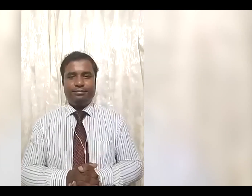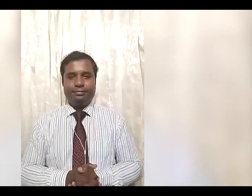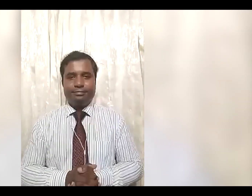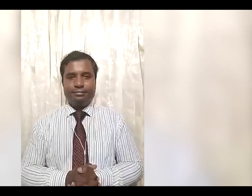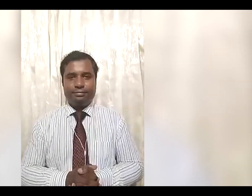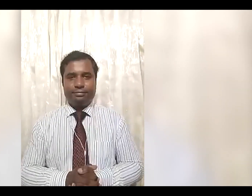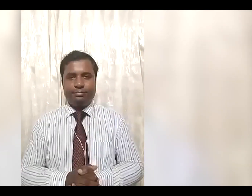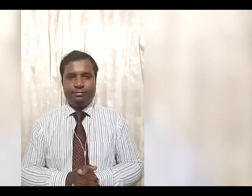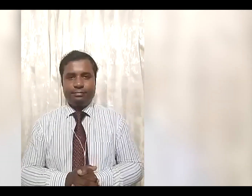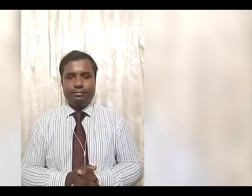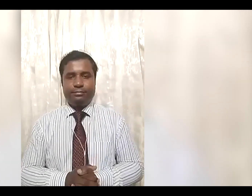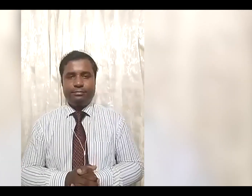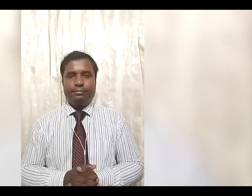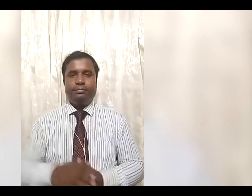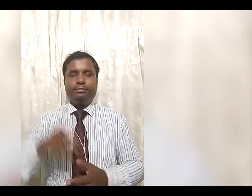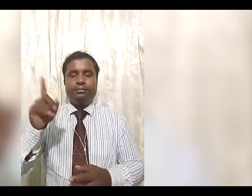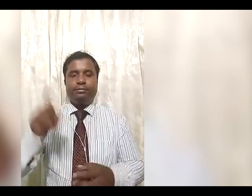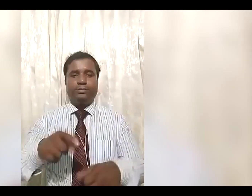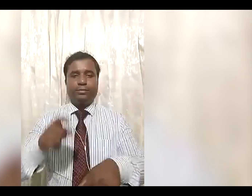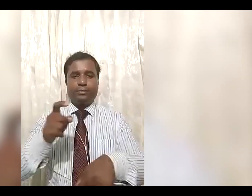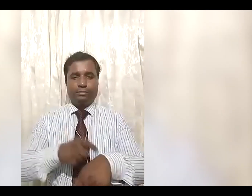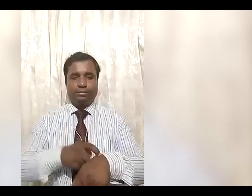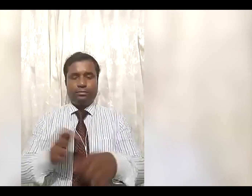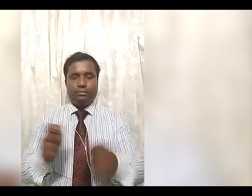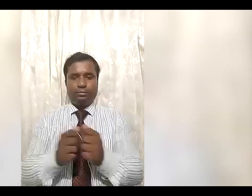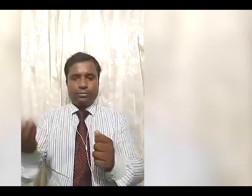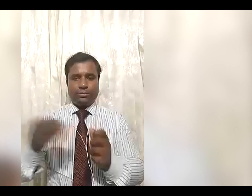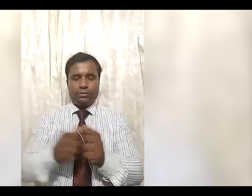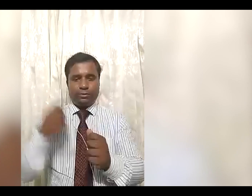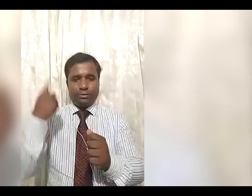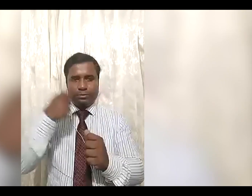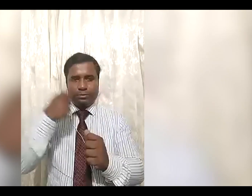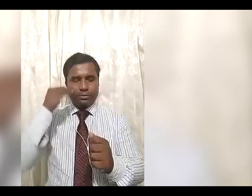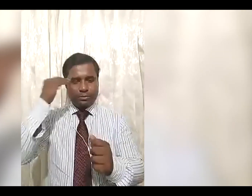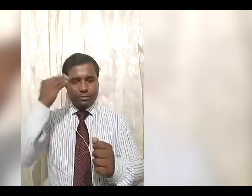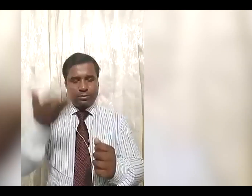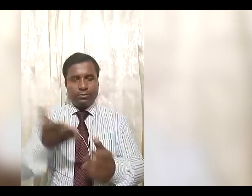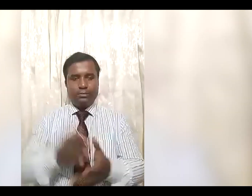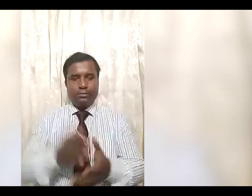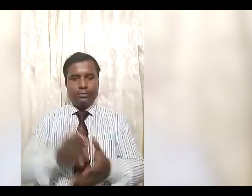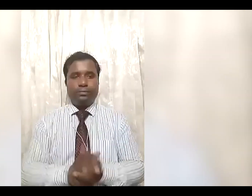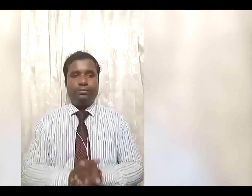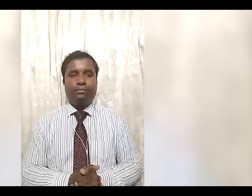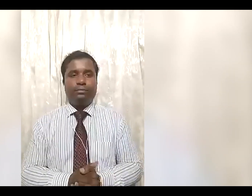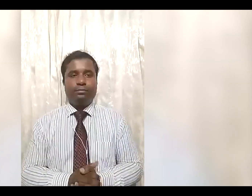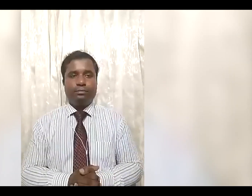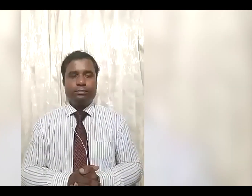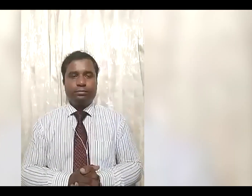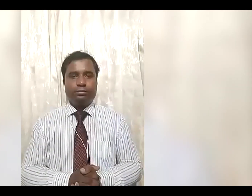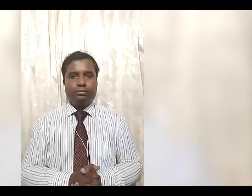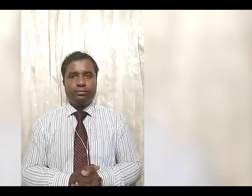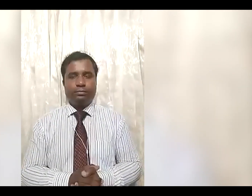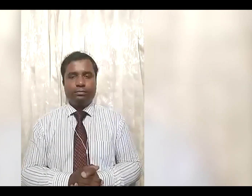history, the US signed the Convention on the Rights of People with Disabilities, and the way that our